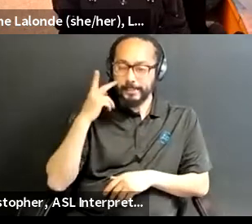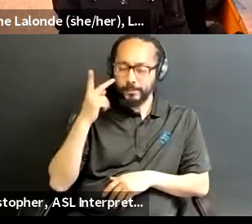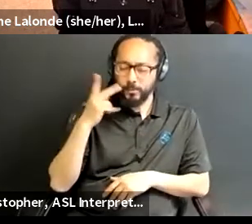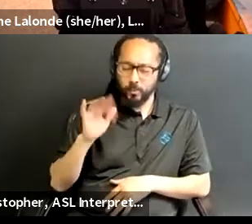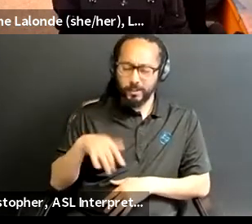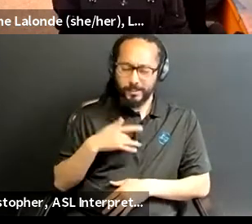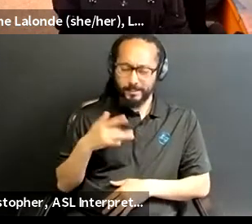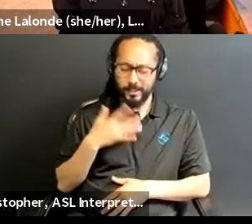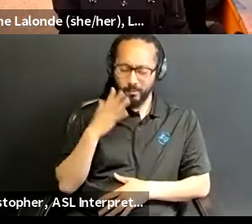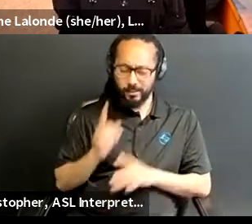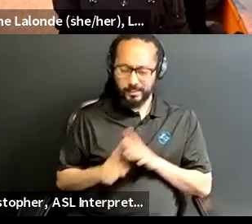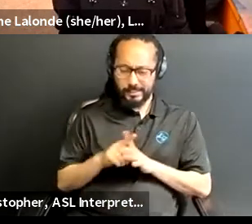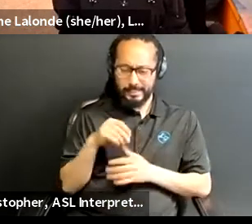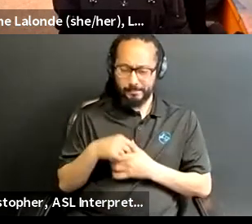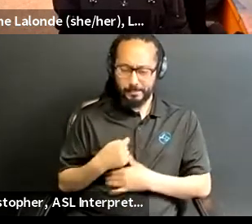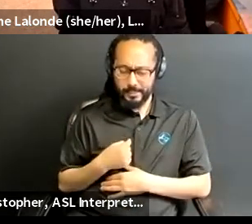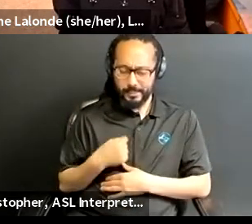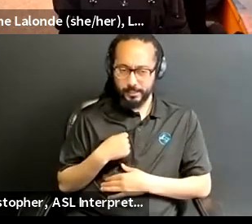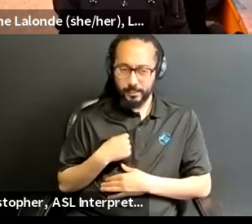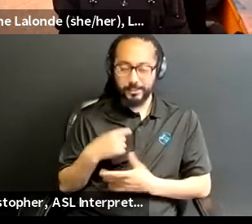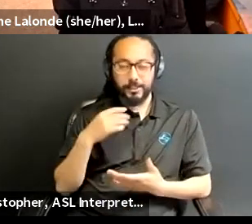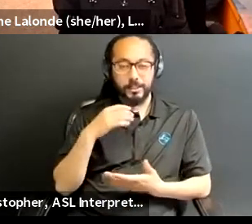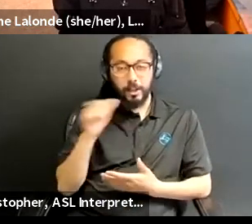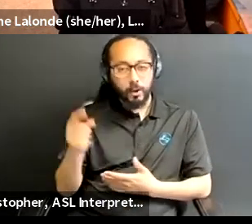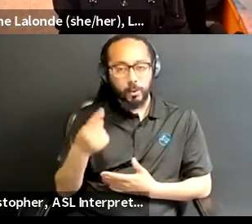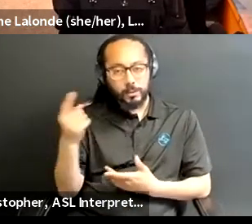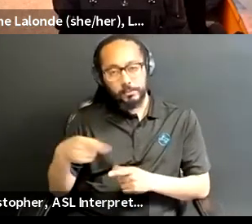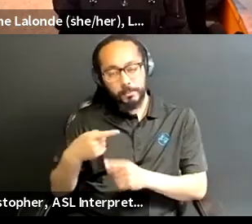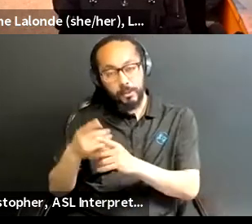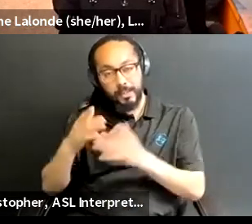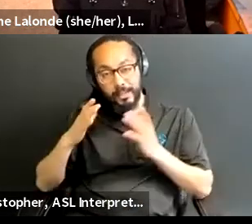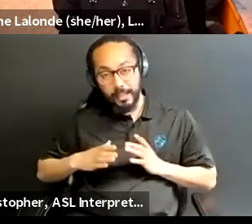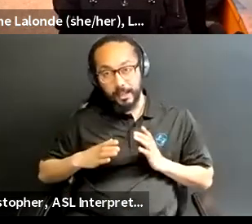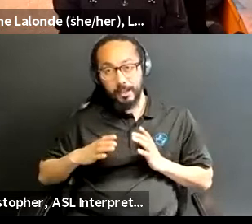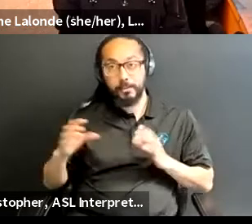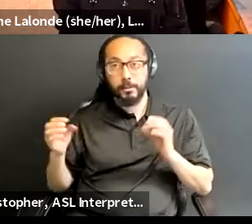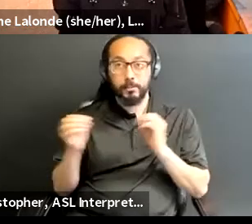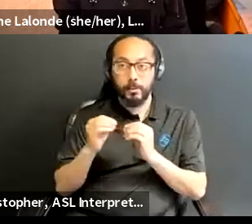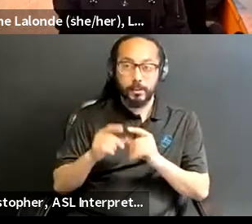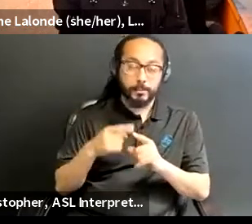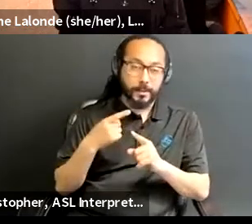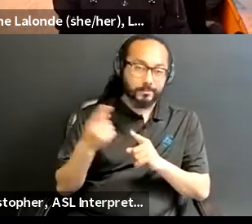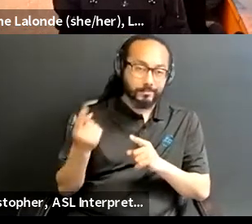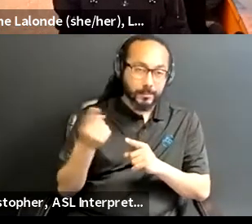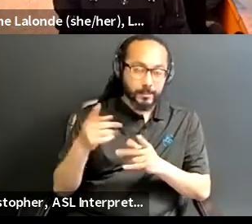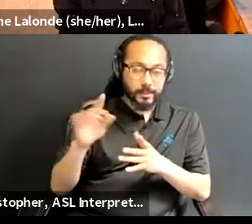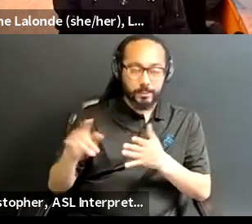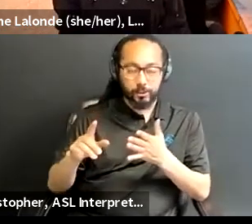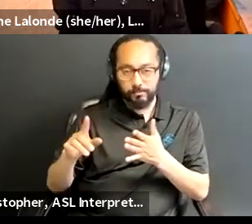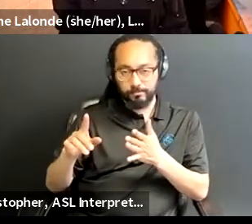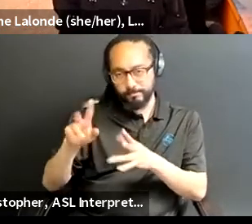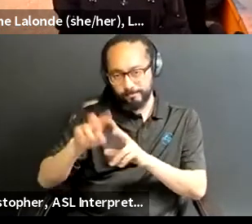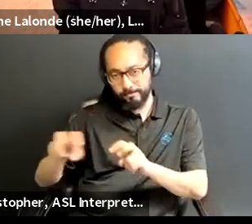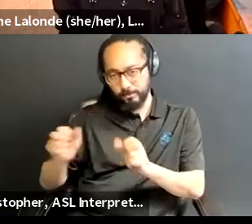And it's probably less about the client and more about something that you need to sort of check within yourself.